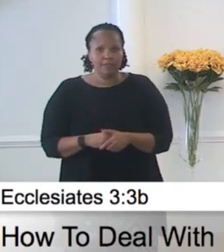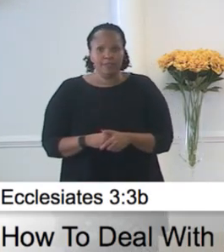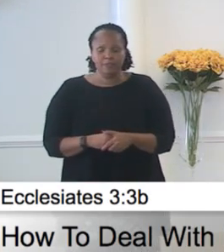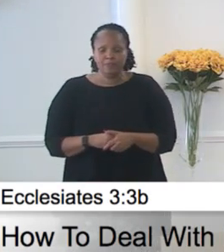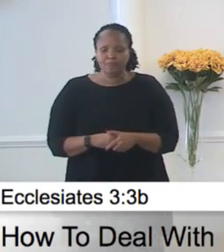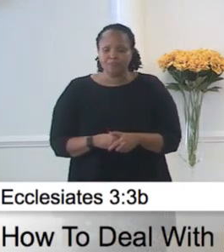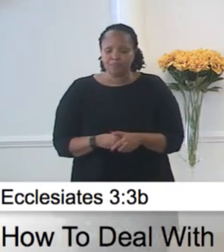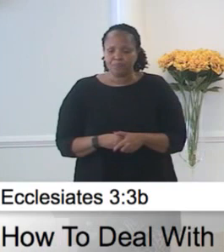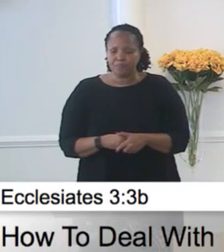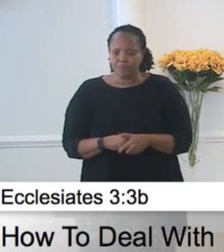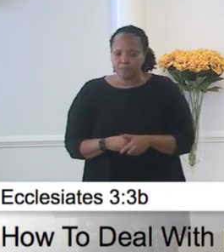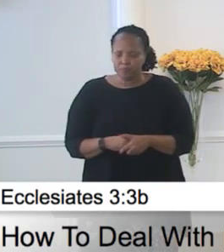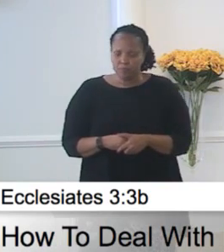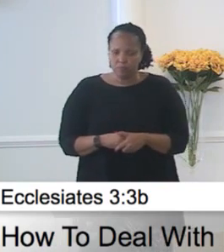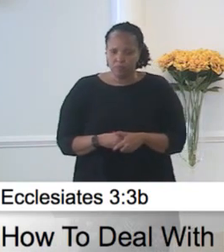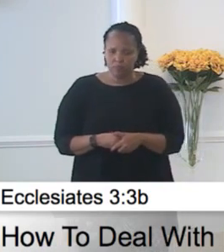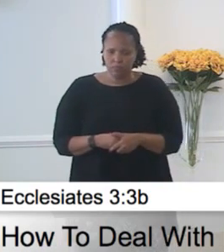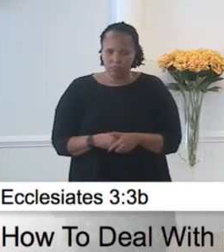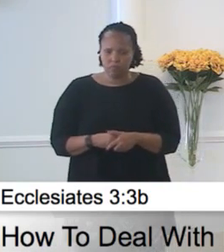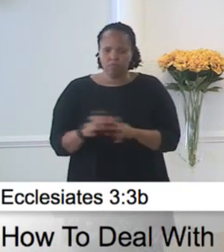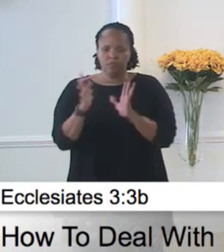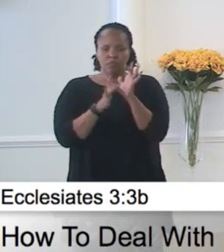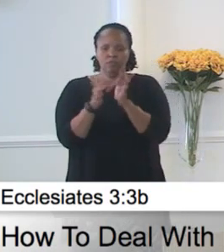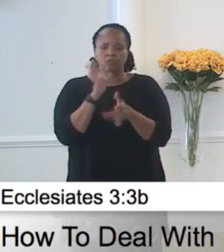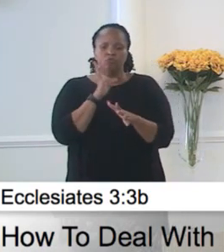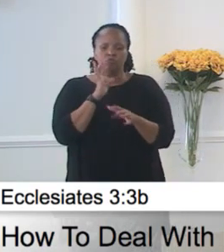He spoke of the heart